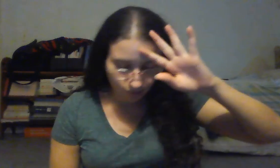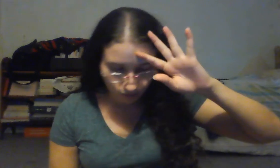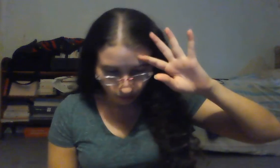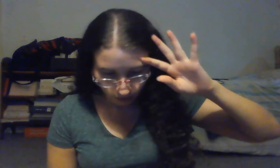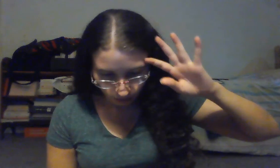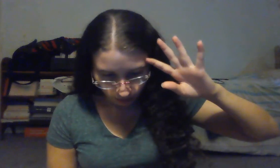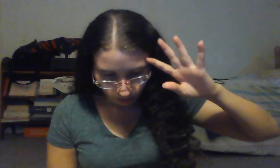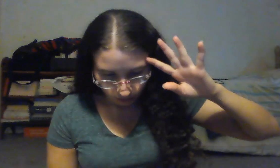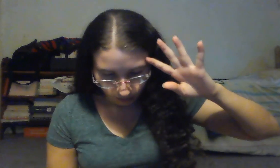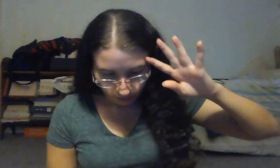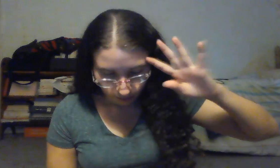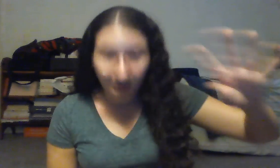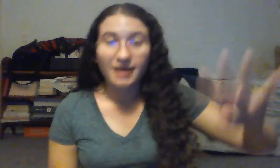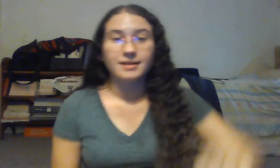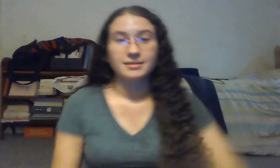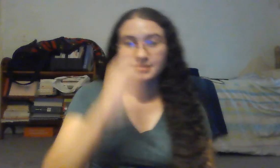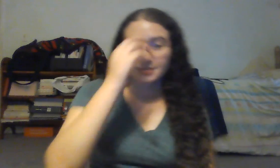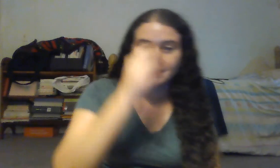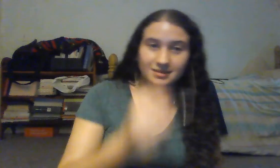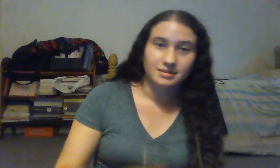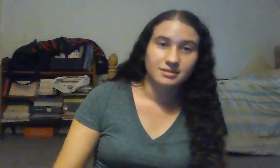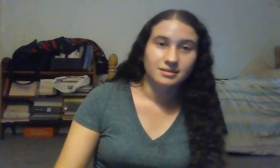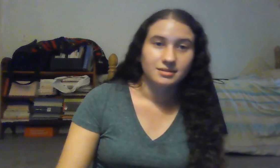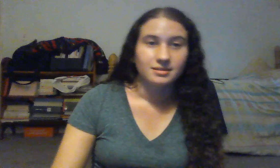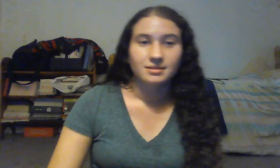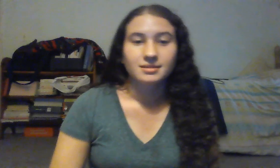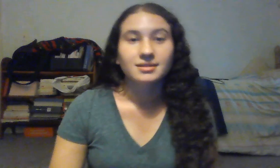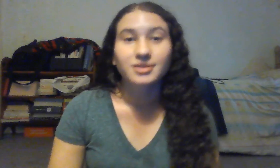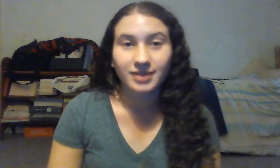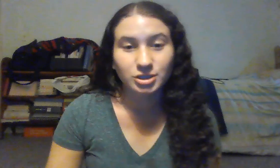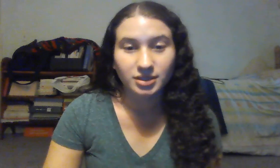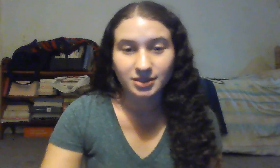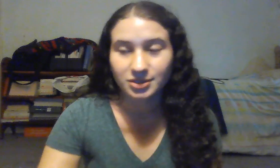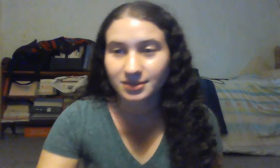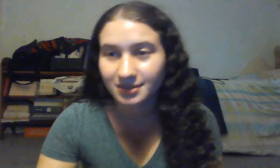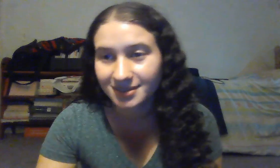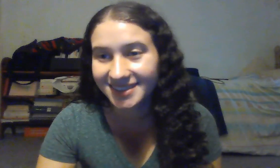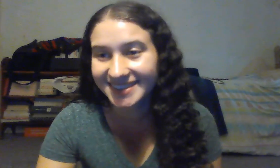Wow. Congratulations.